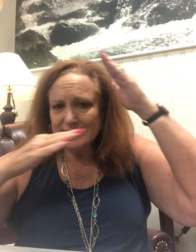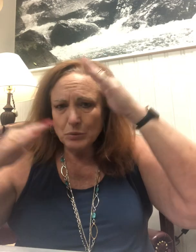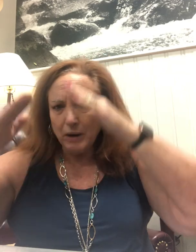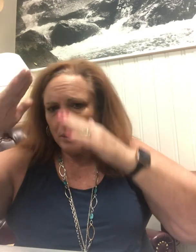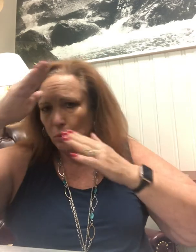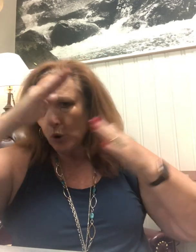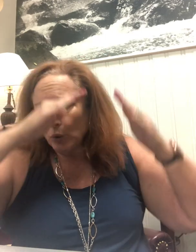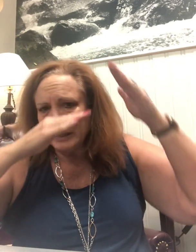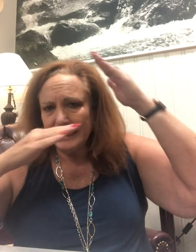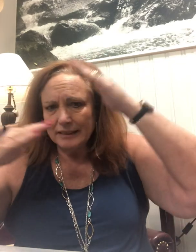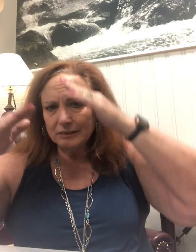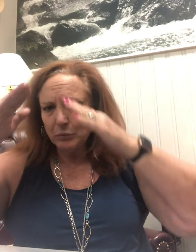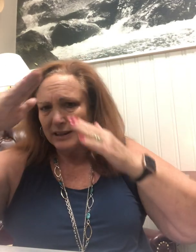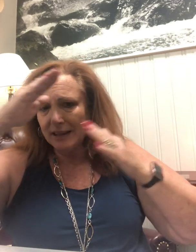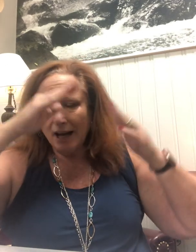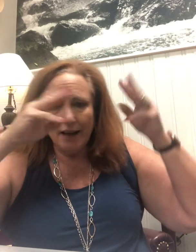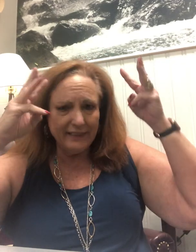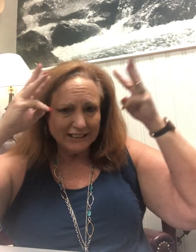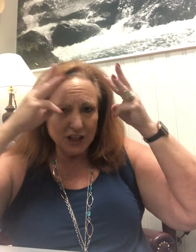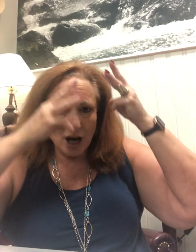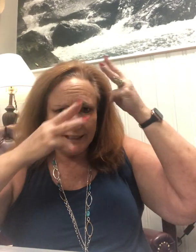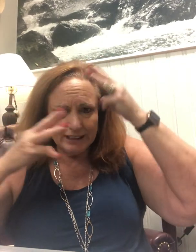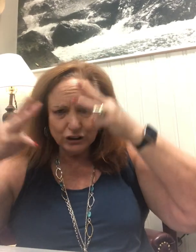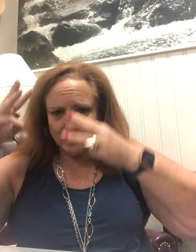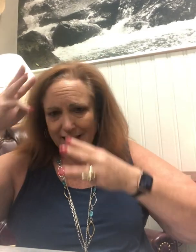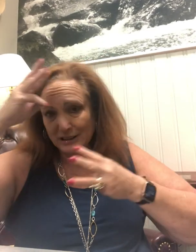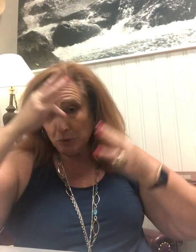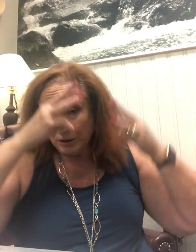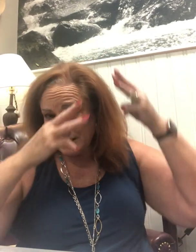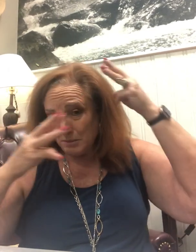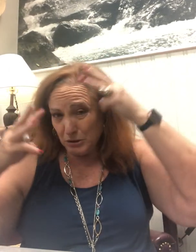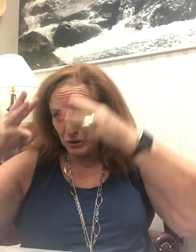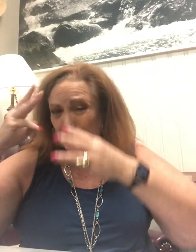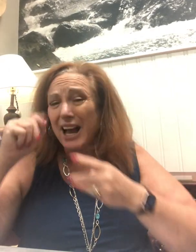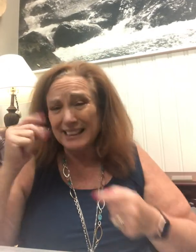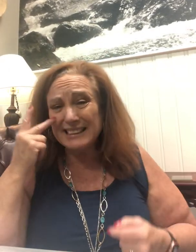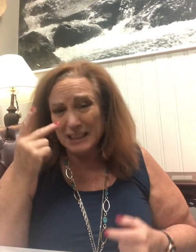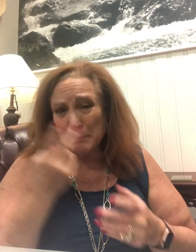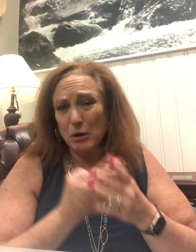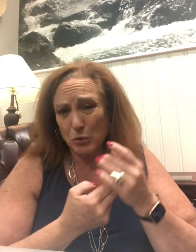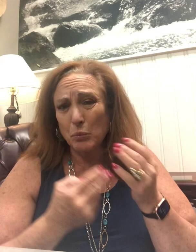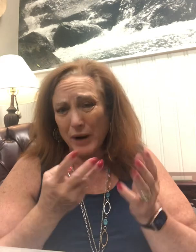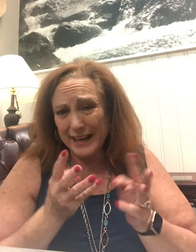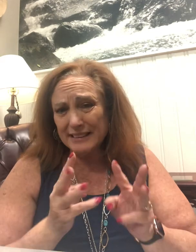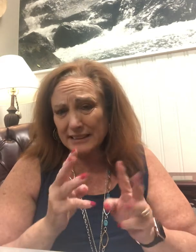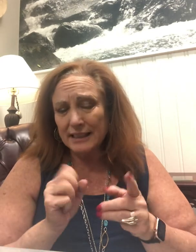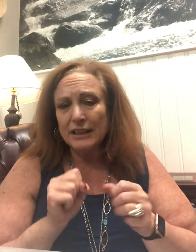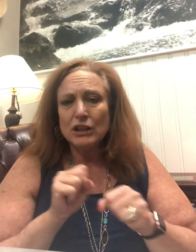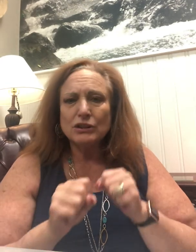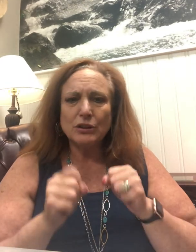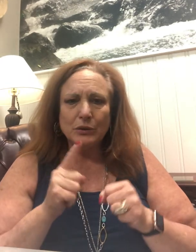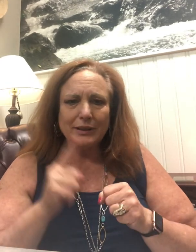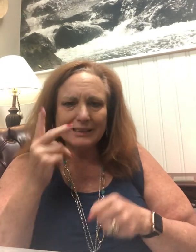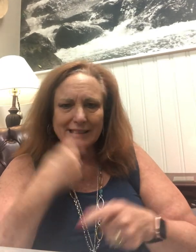way, worry, with that's not initialized with W's. I see it both ways. So you can